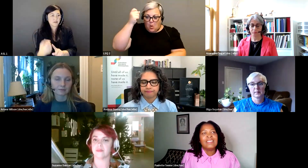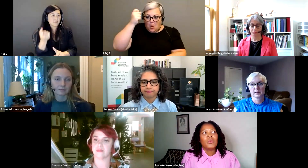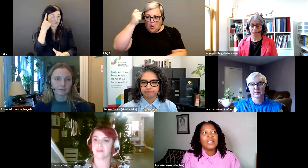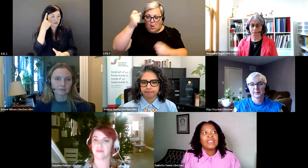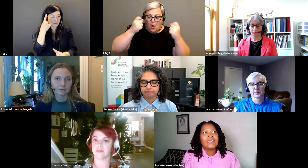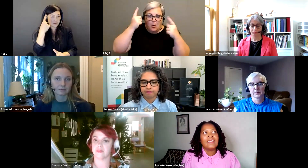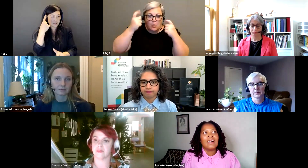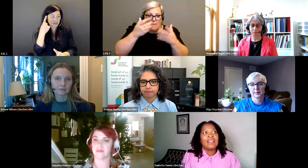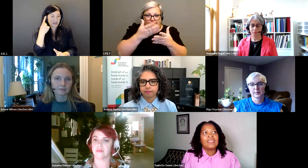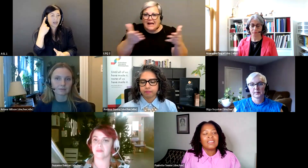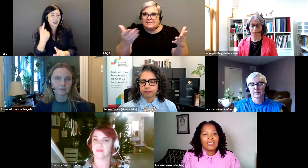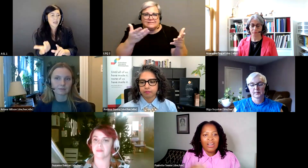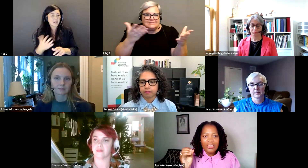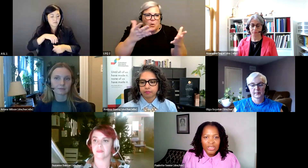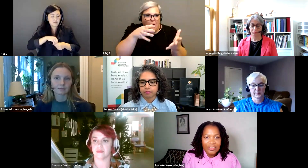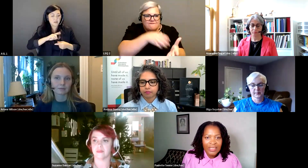leading with